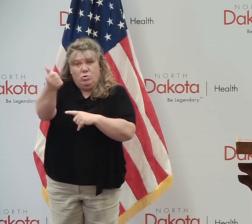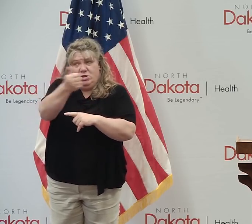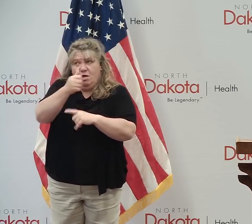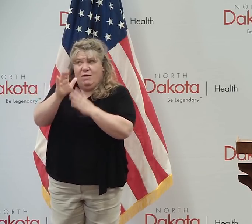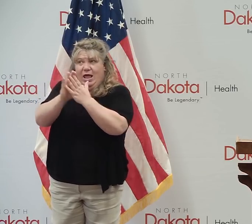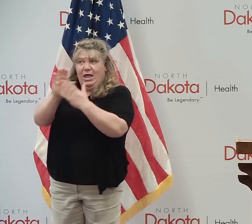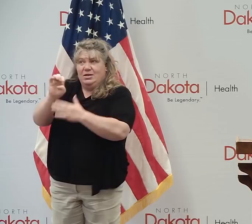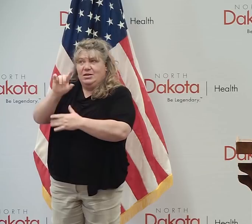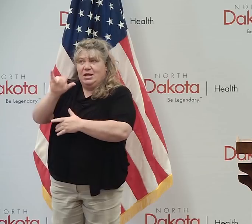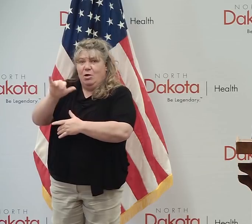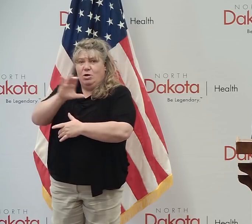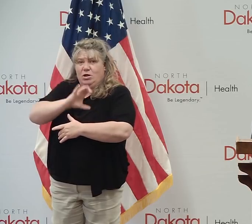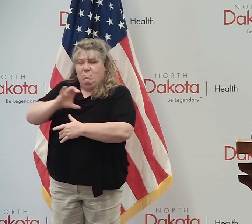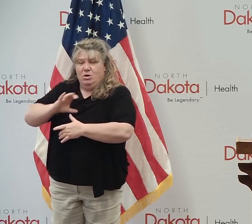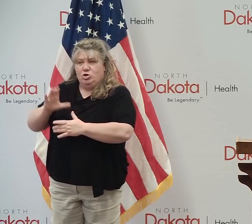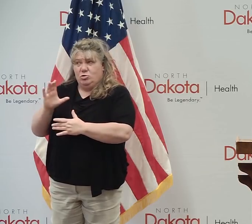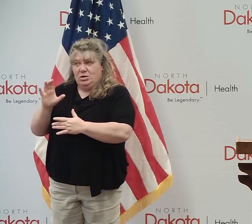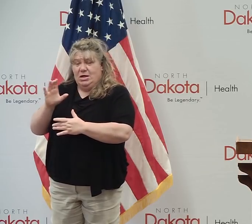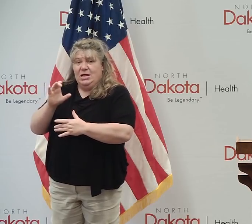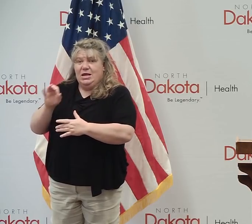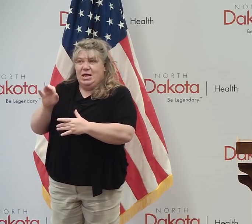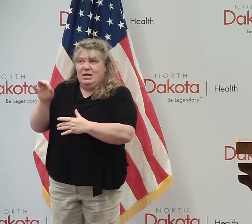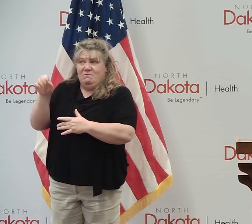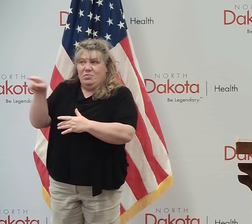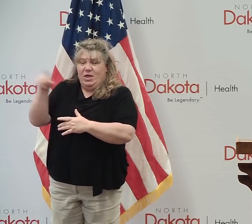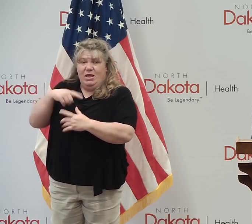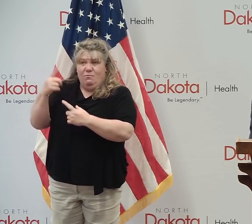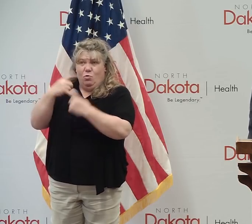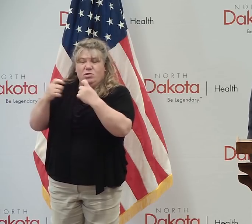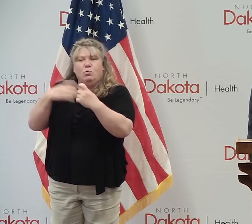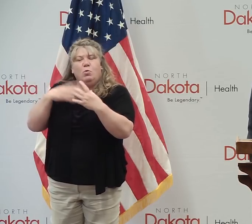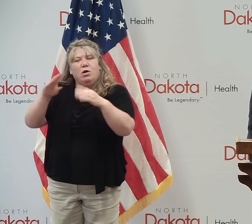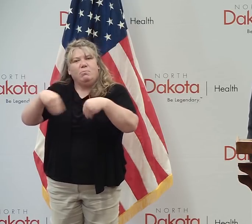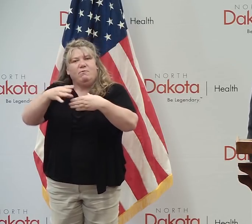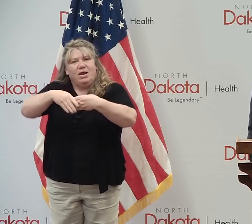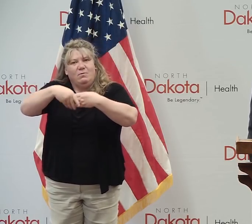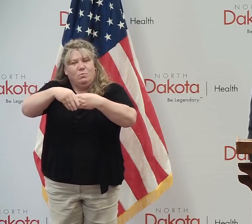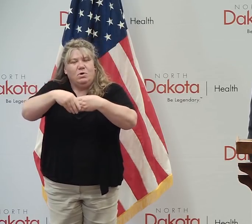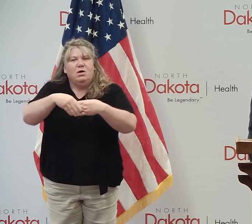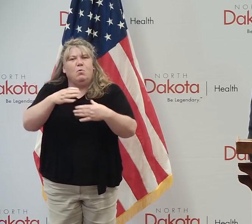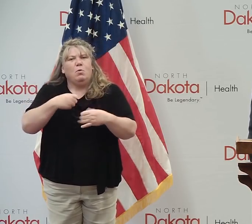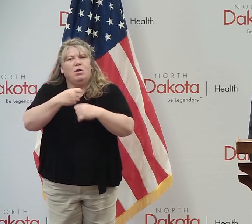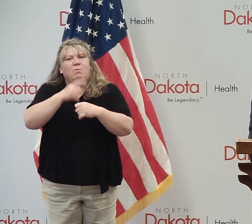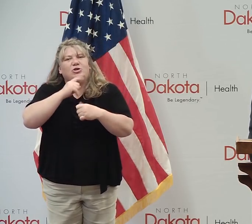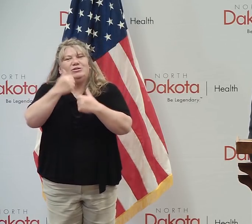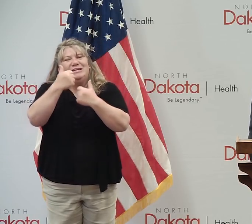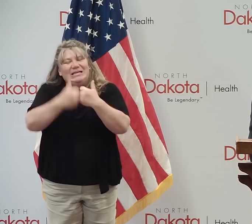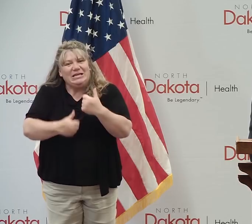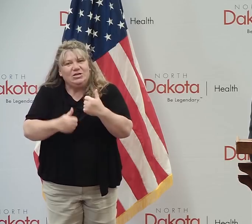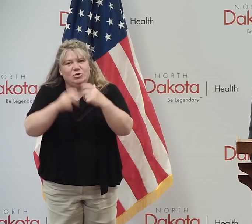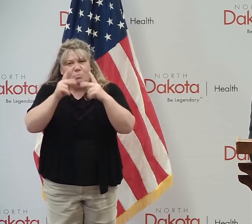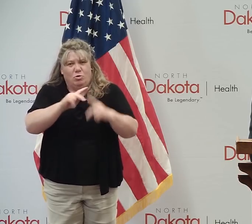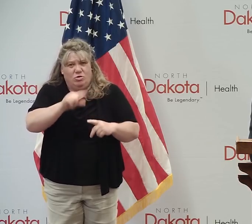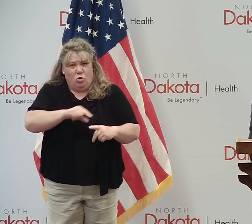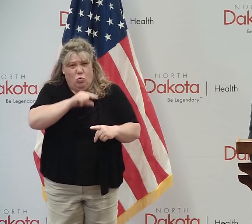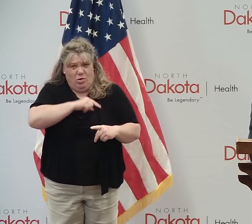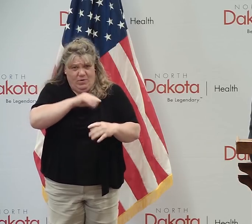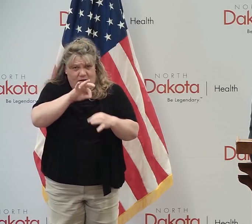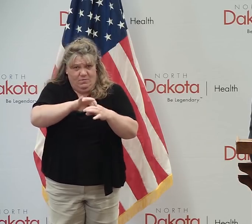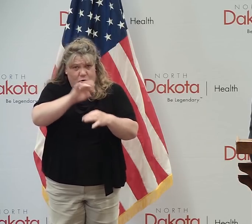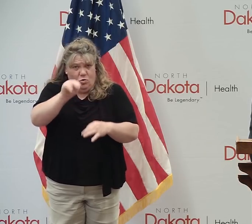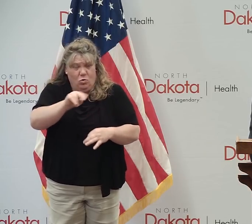got questions, we want to provide the flexibility. I mean, our overall goal here is to make sure that every single eligible voter in North